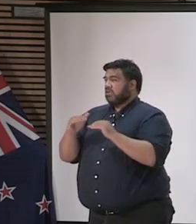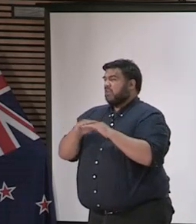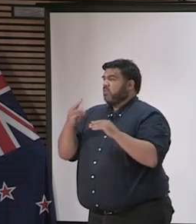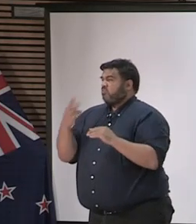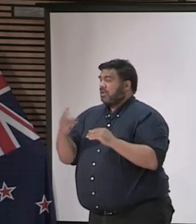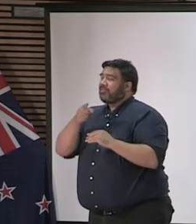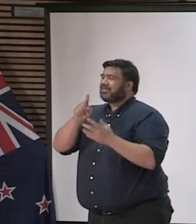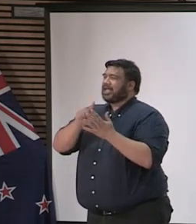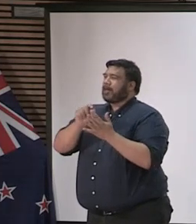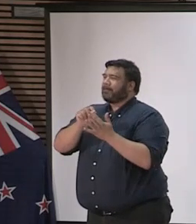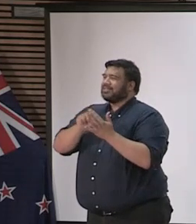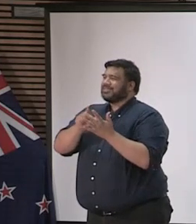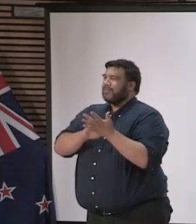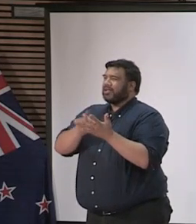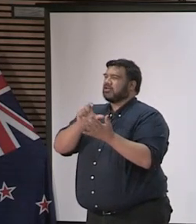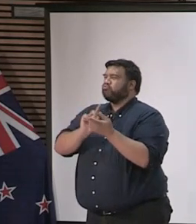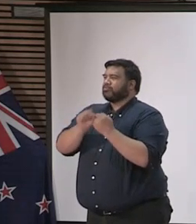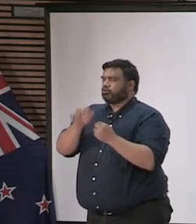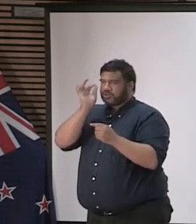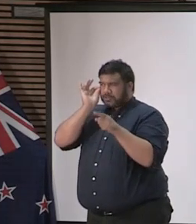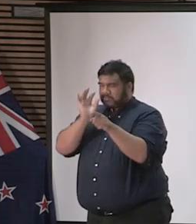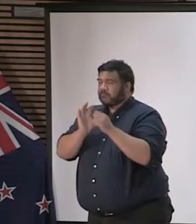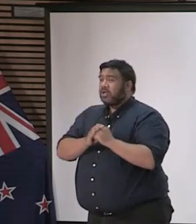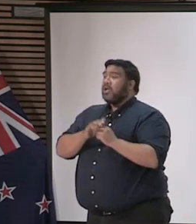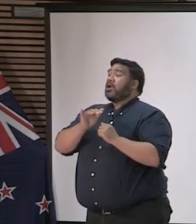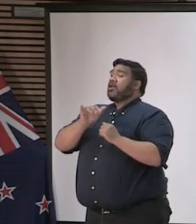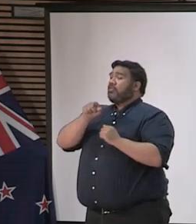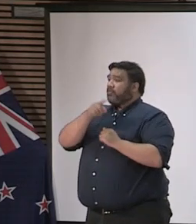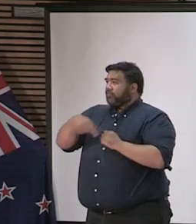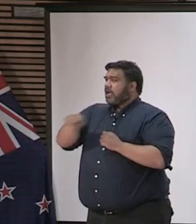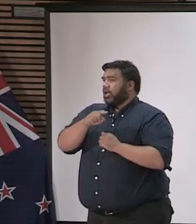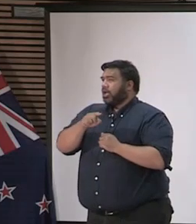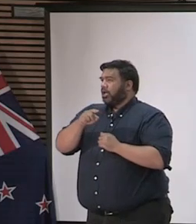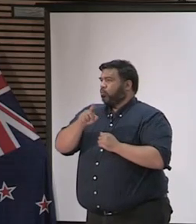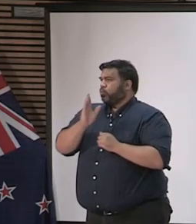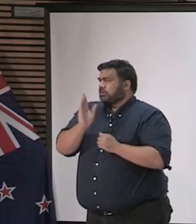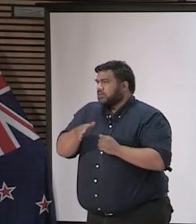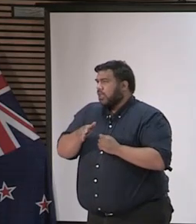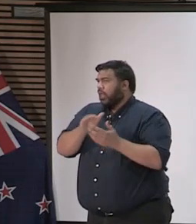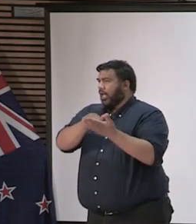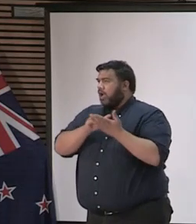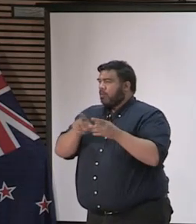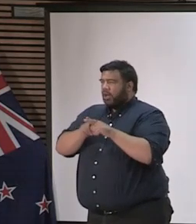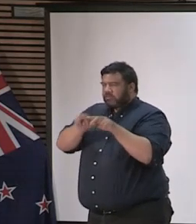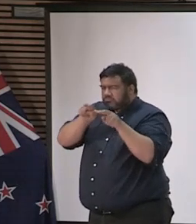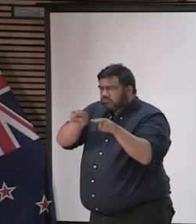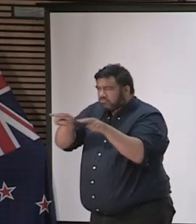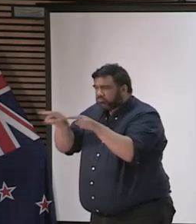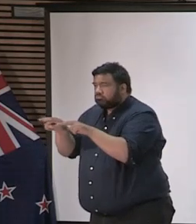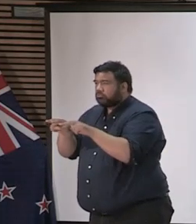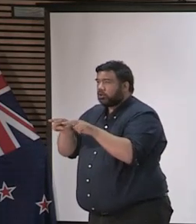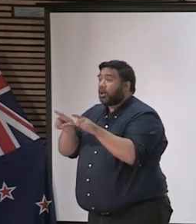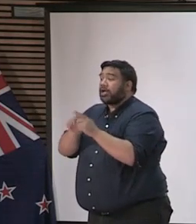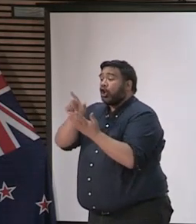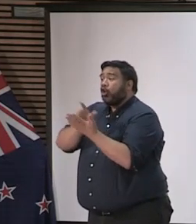is all subject to discussion at the Business Committee, that there will continue to be a role for that committee in scrutinising, for example,